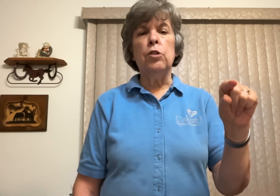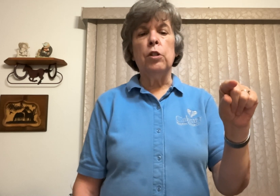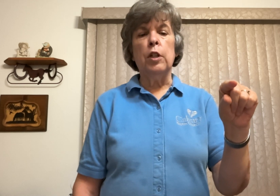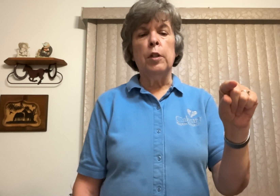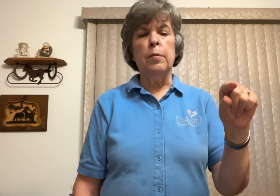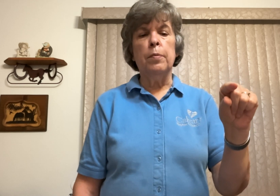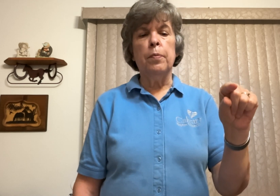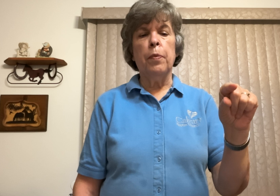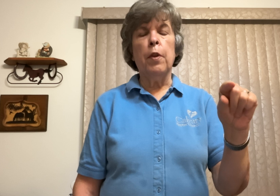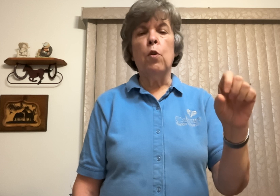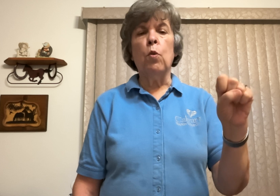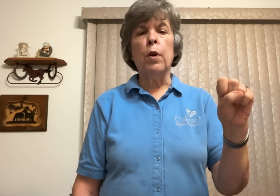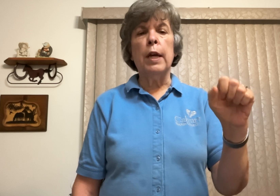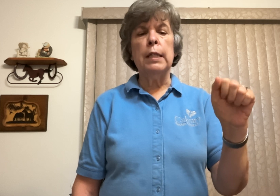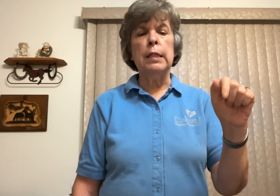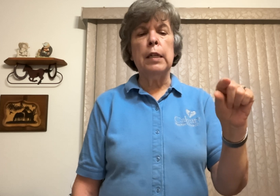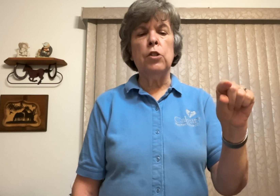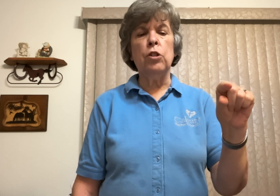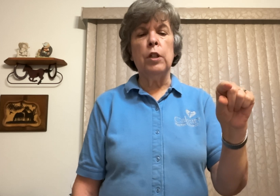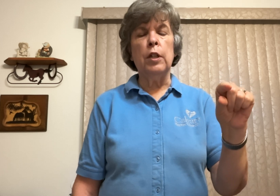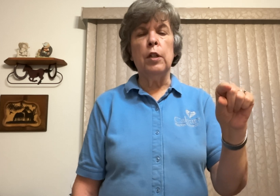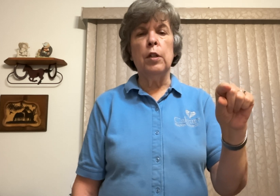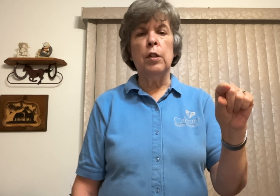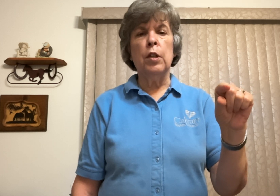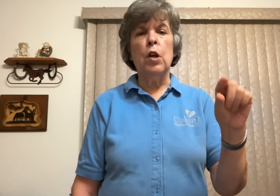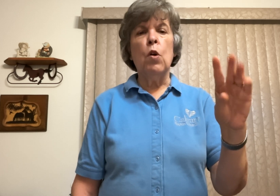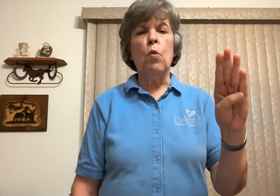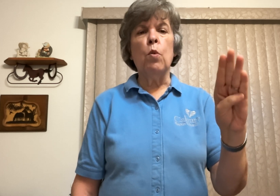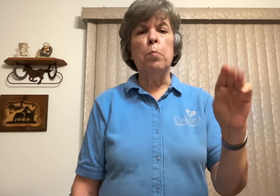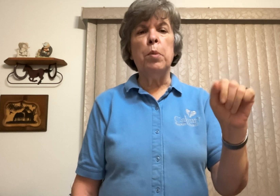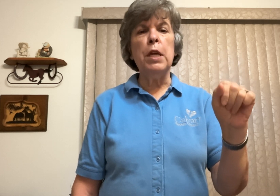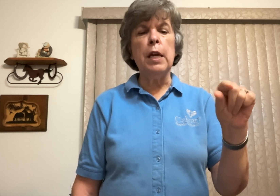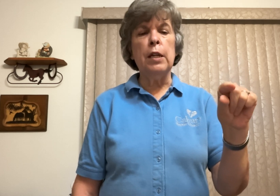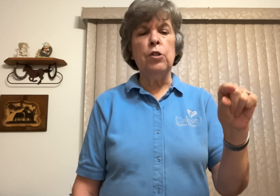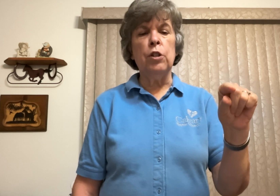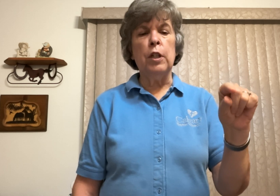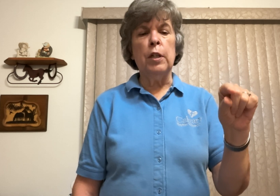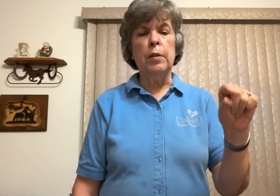TAG, or SAG, or BAG,